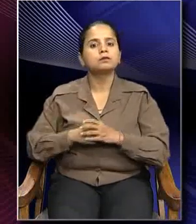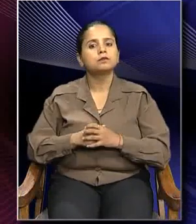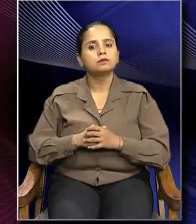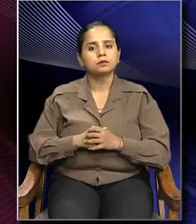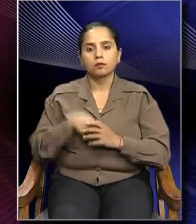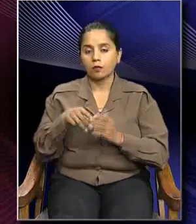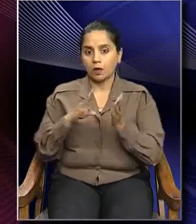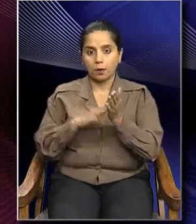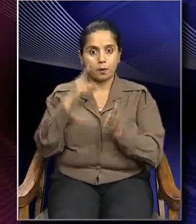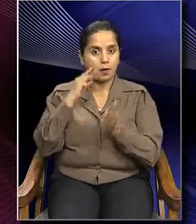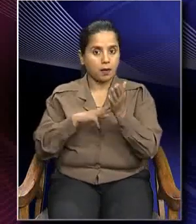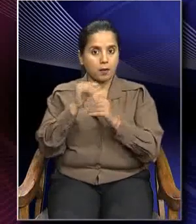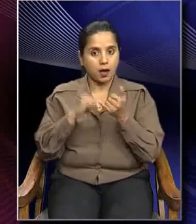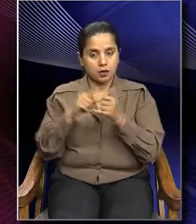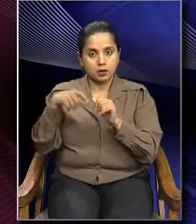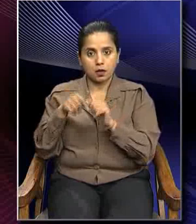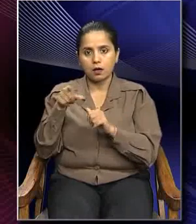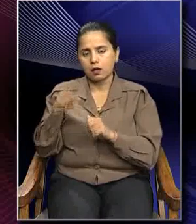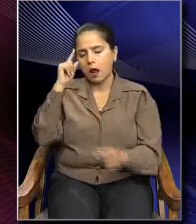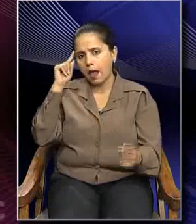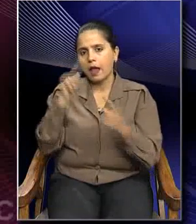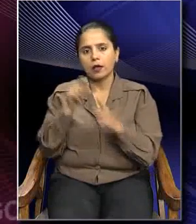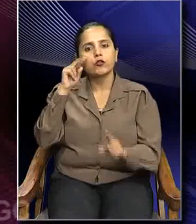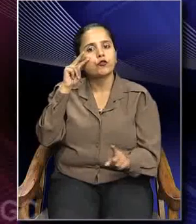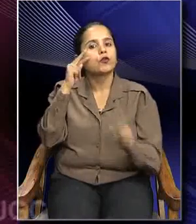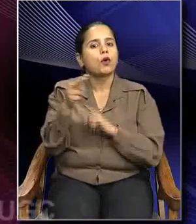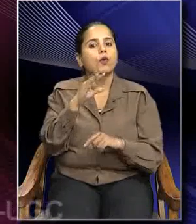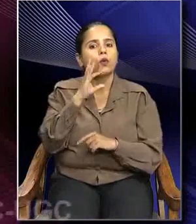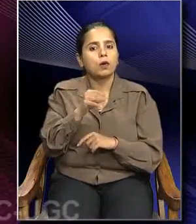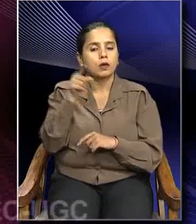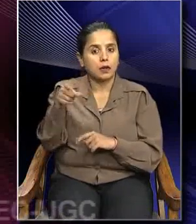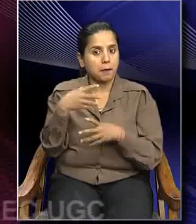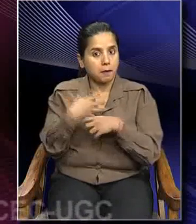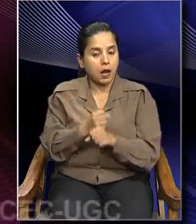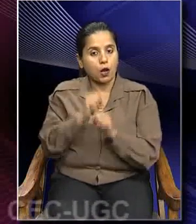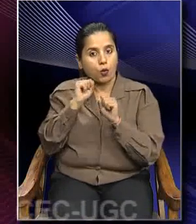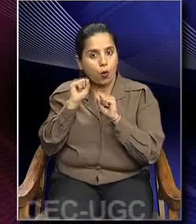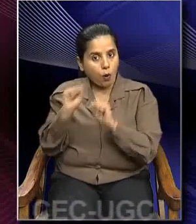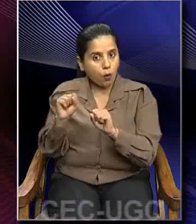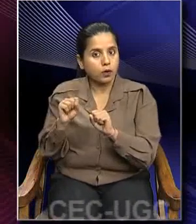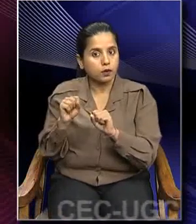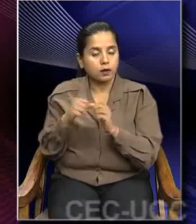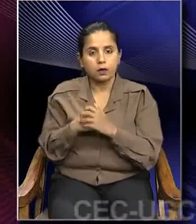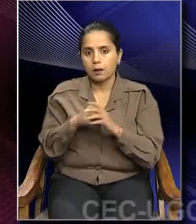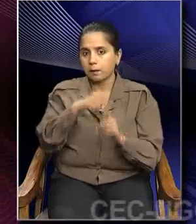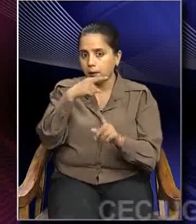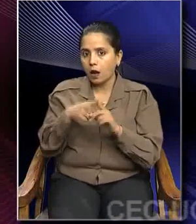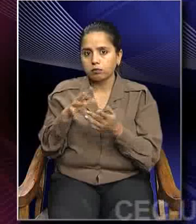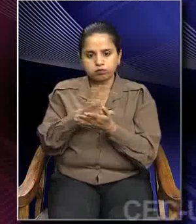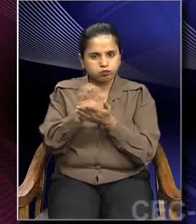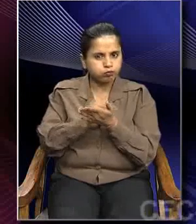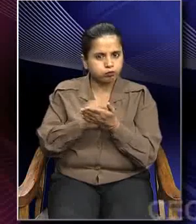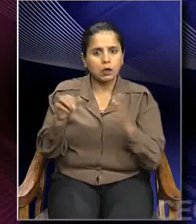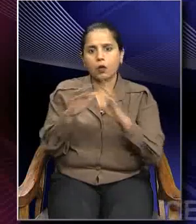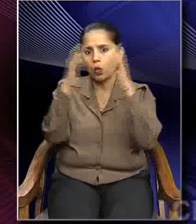The Mīmāṃsakas, they agreed upon the view that the creation and the destruction of the